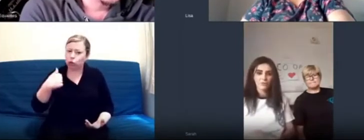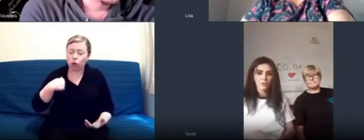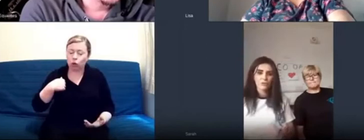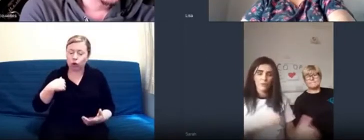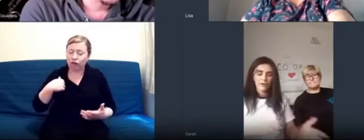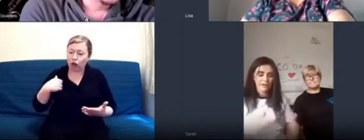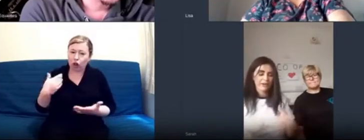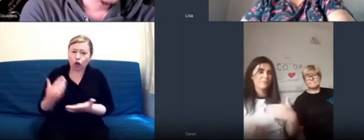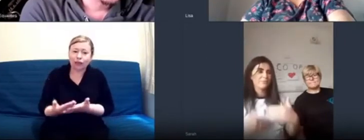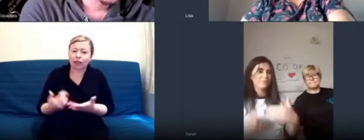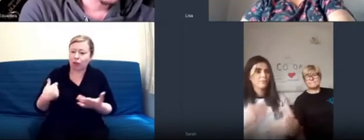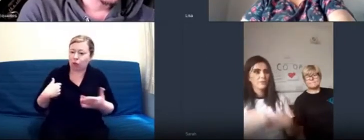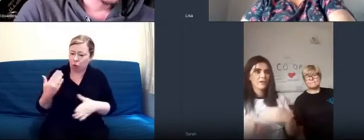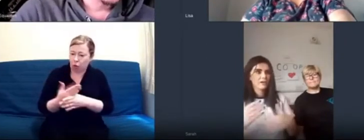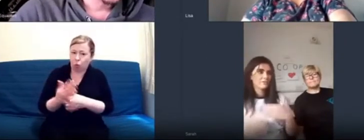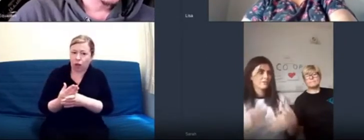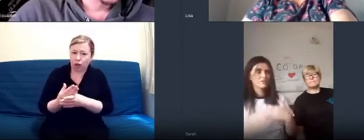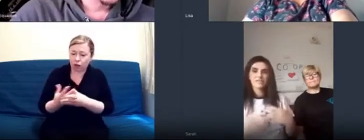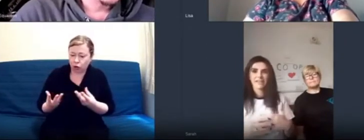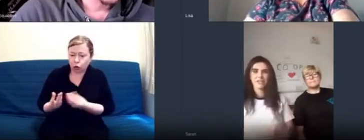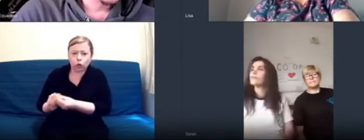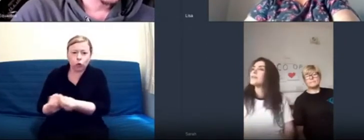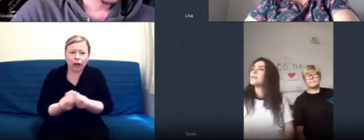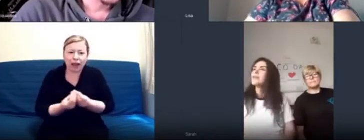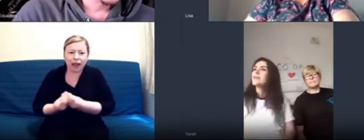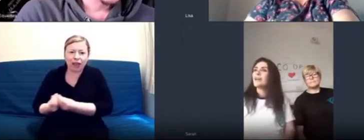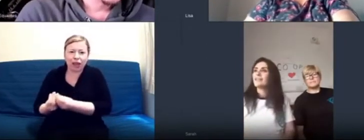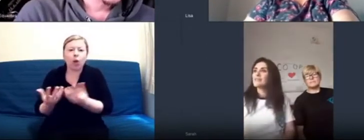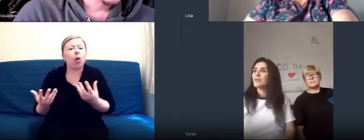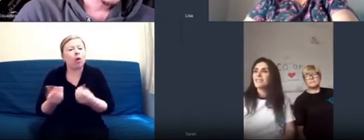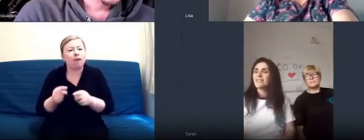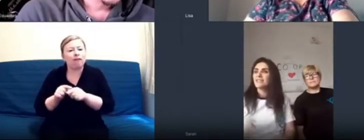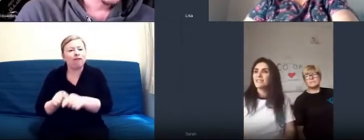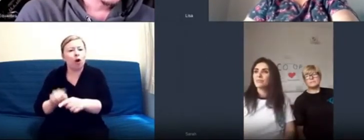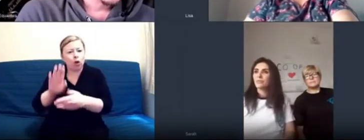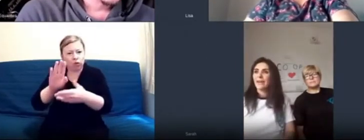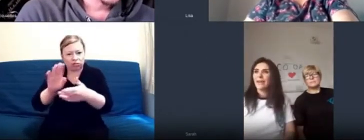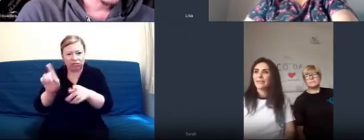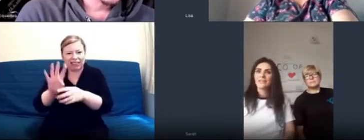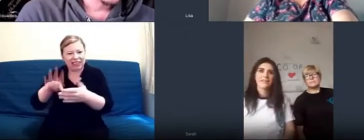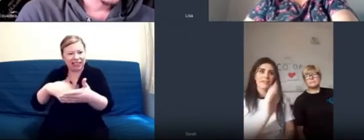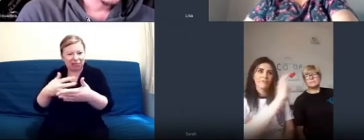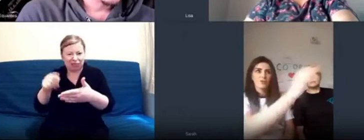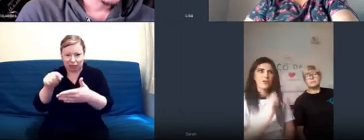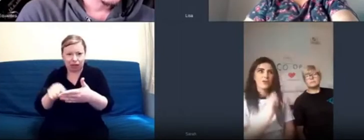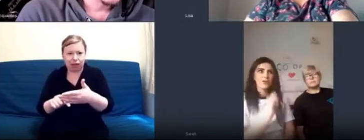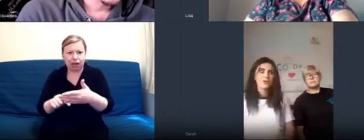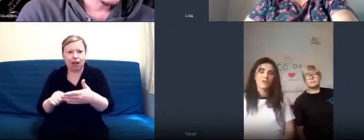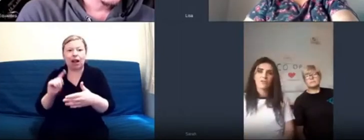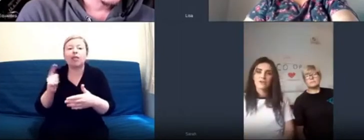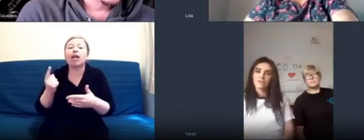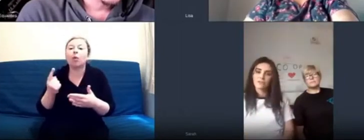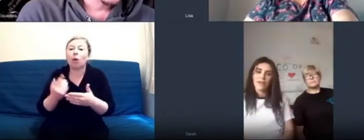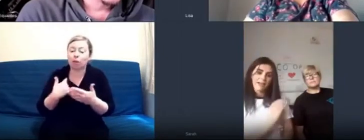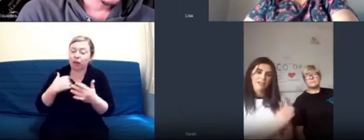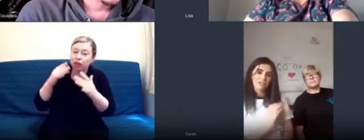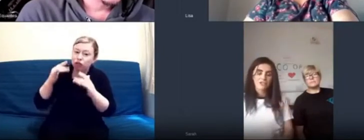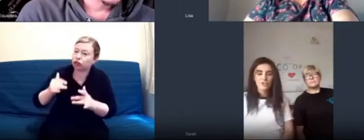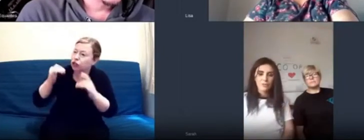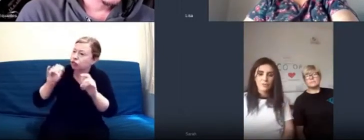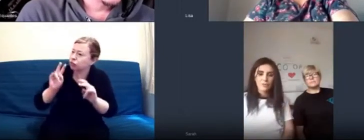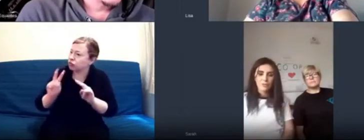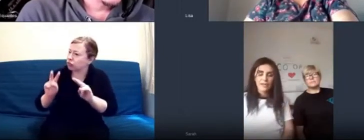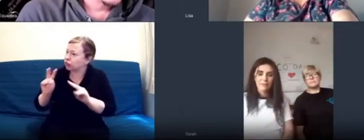did the same roles, but within a sort of schedule. And then one day I just went in and I was like, Lorna, you're running the food